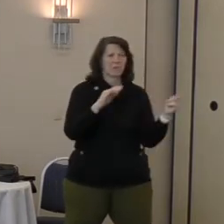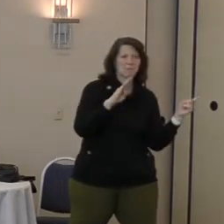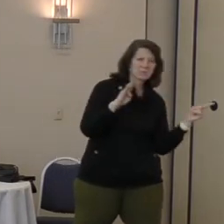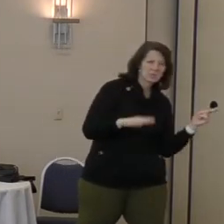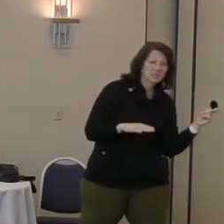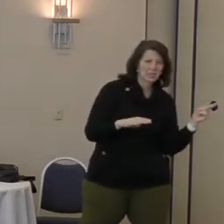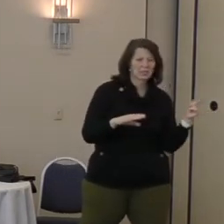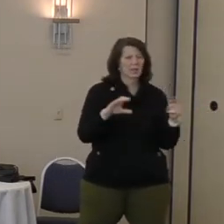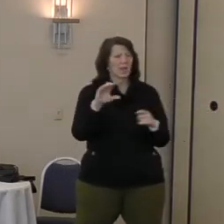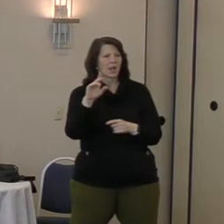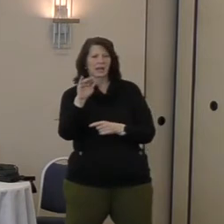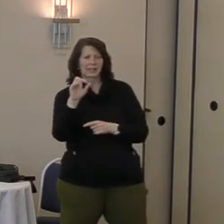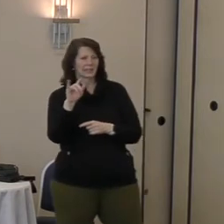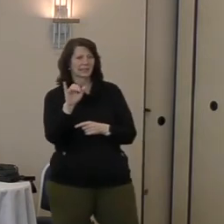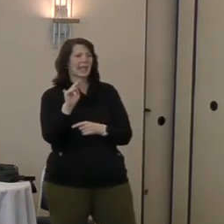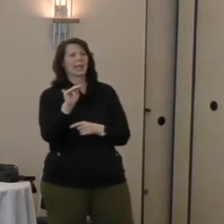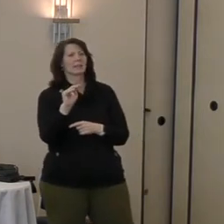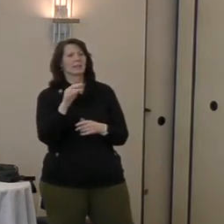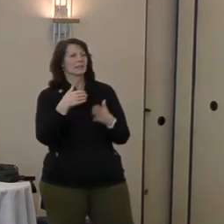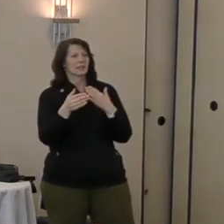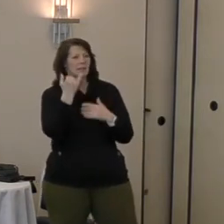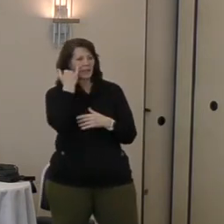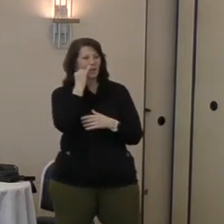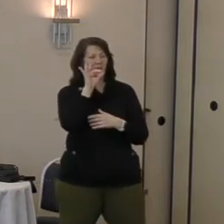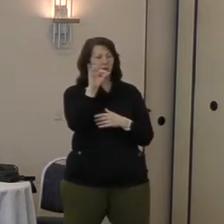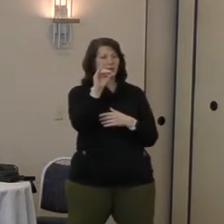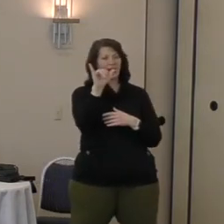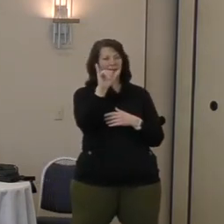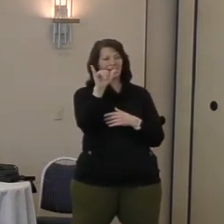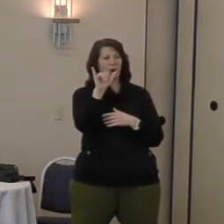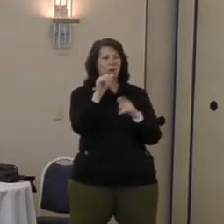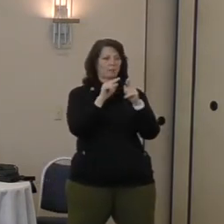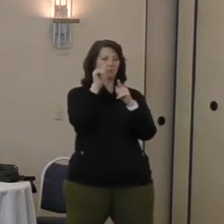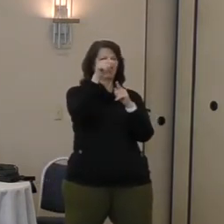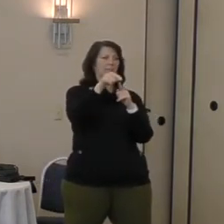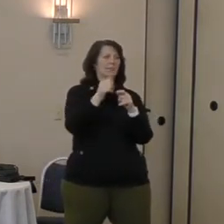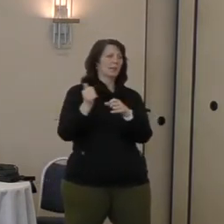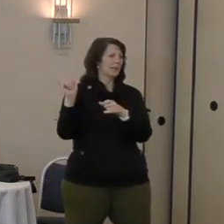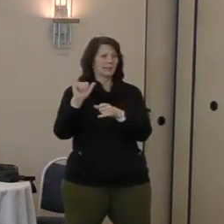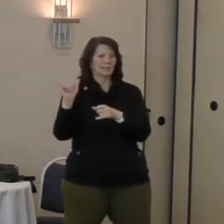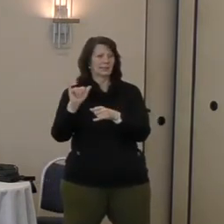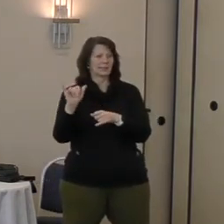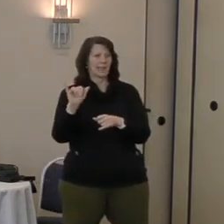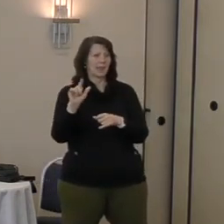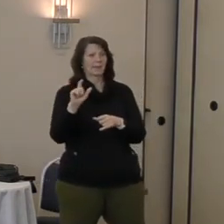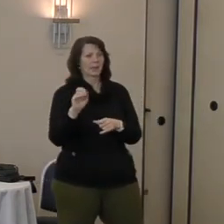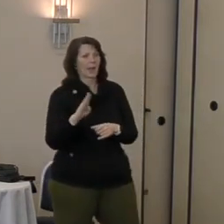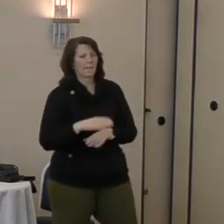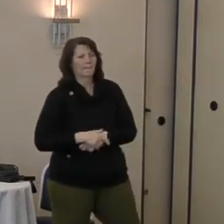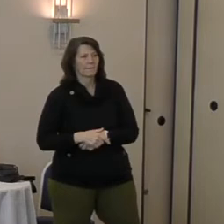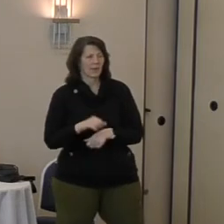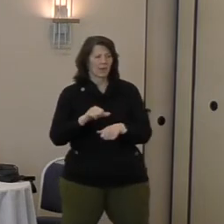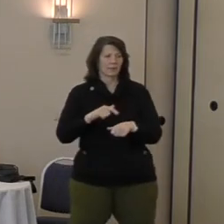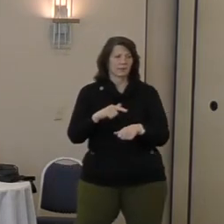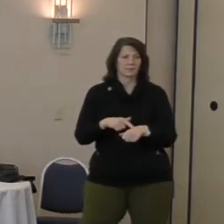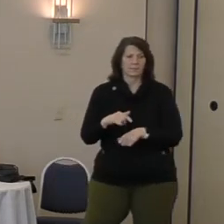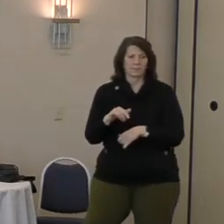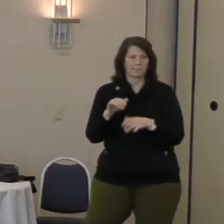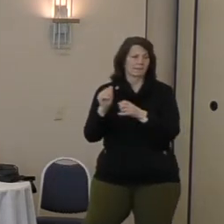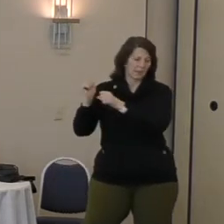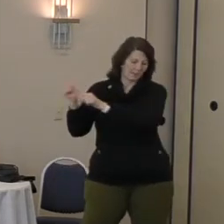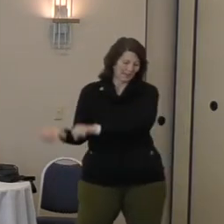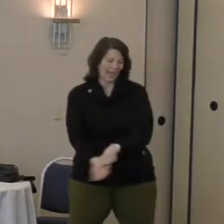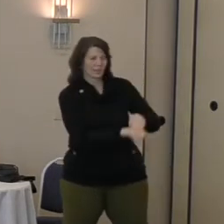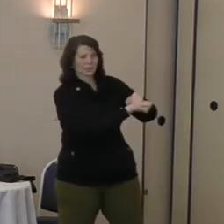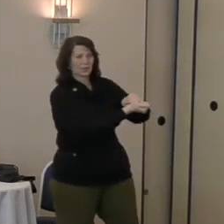or Kazakhstan. It doesn't matter. If you're 90 yards out, you're pulling the same club from the back pretty much every time. The mechanics of your swing are always